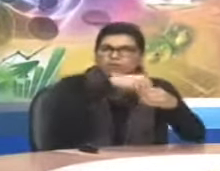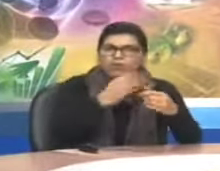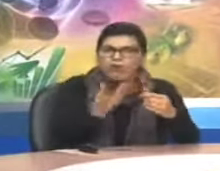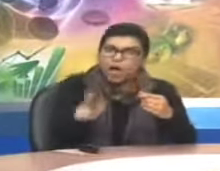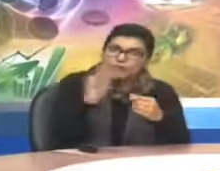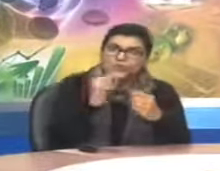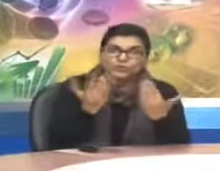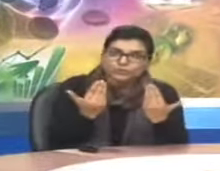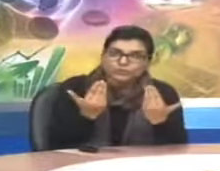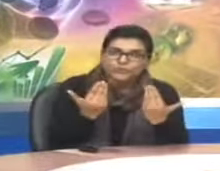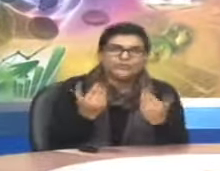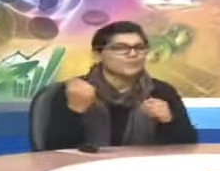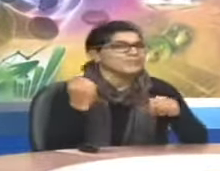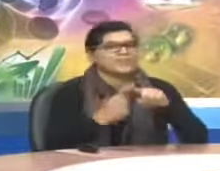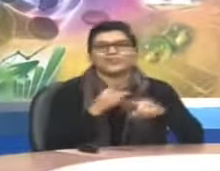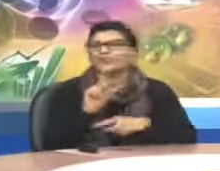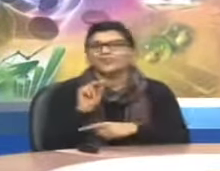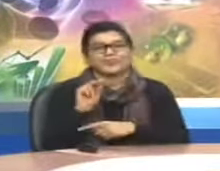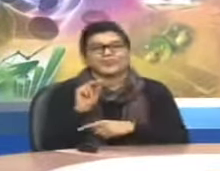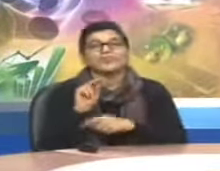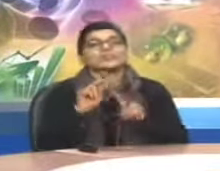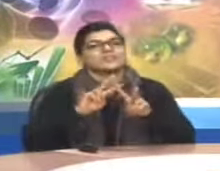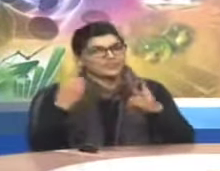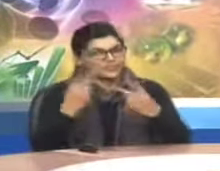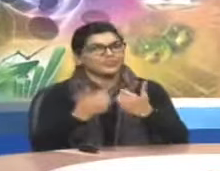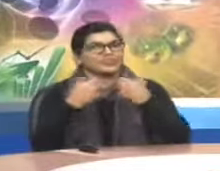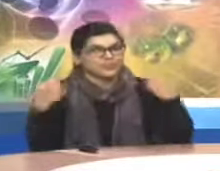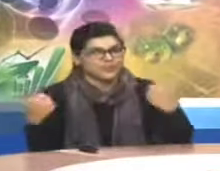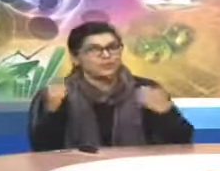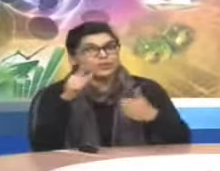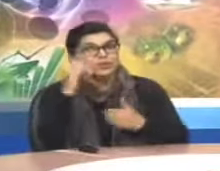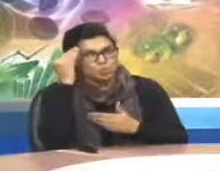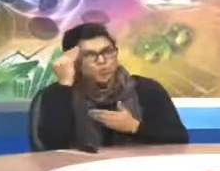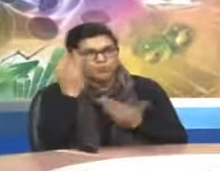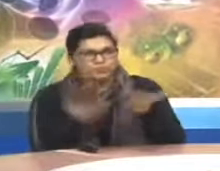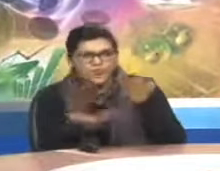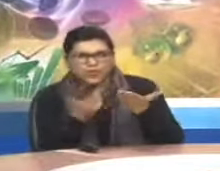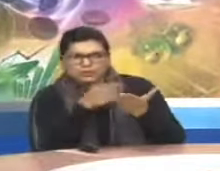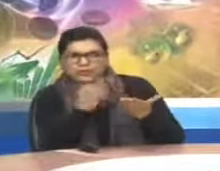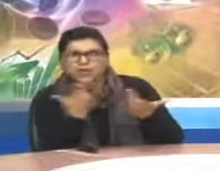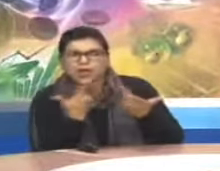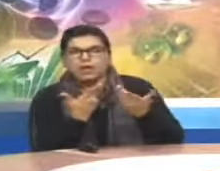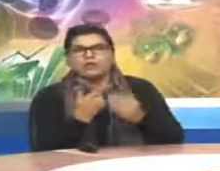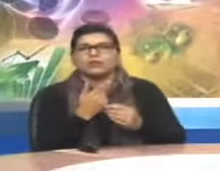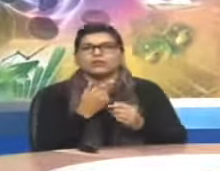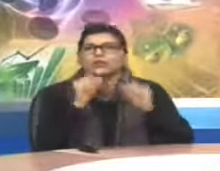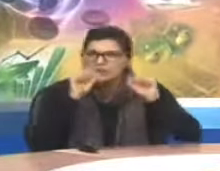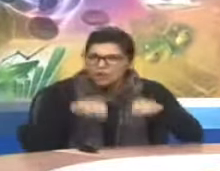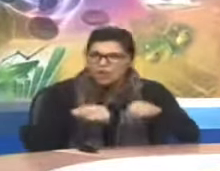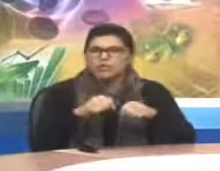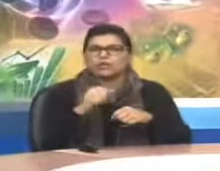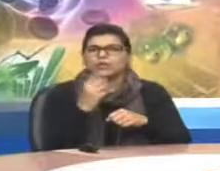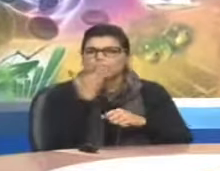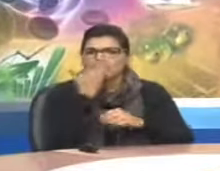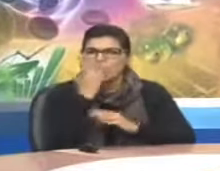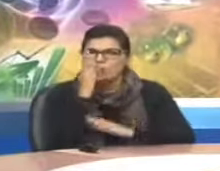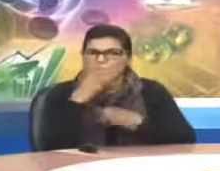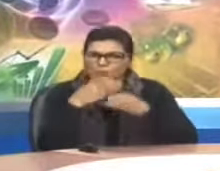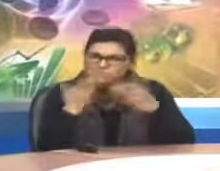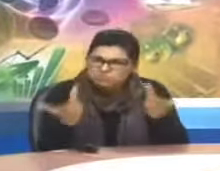you can utilize them again and again. So, it is important to yourself,